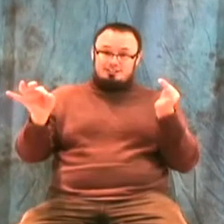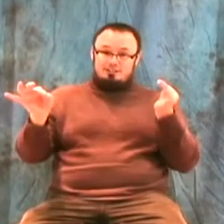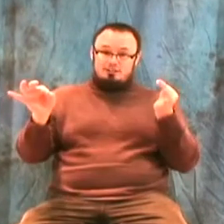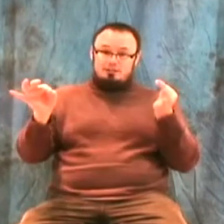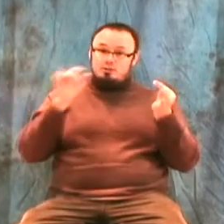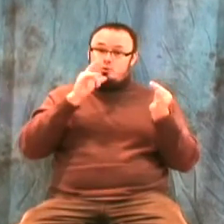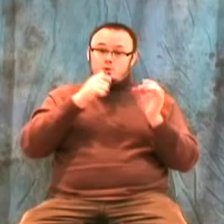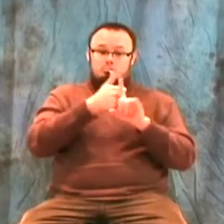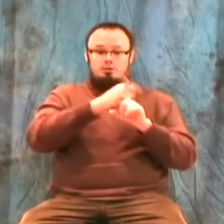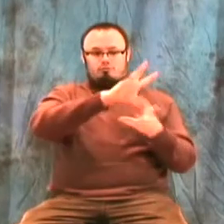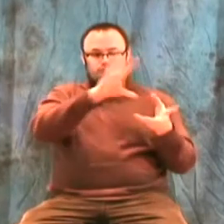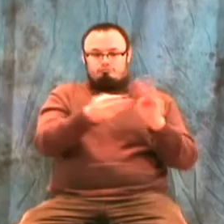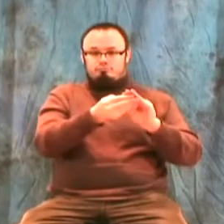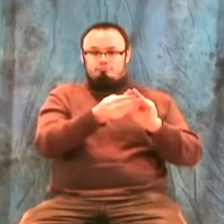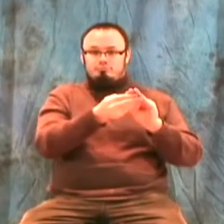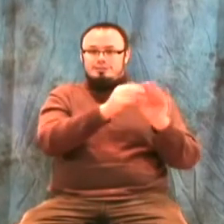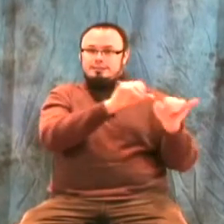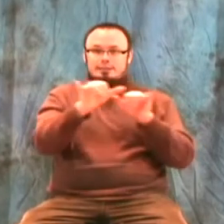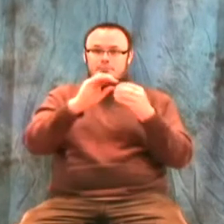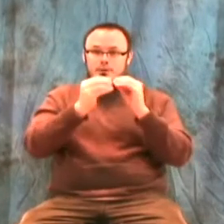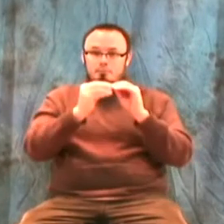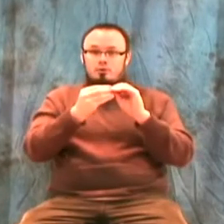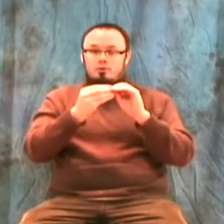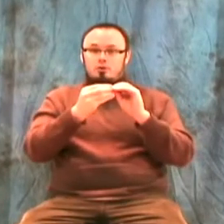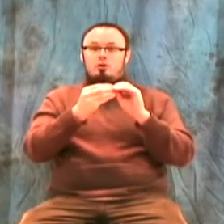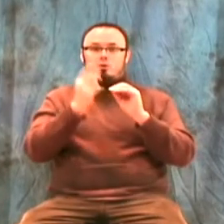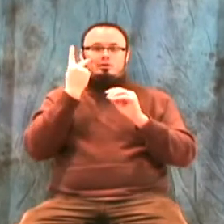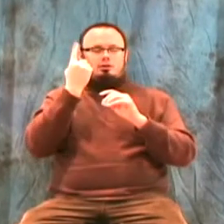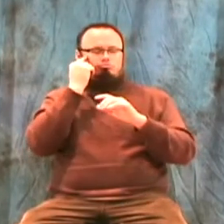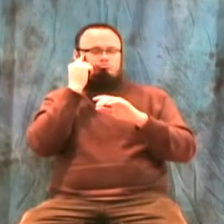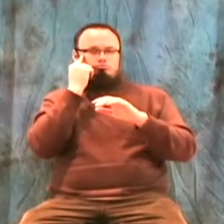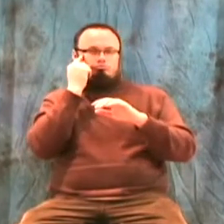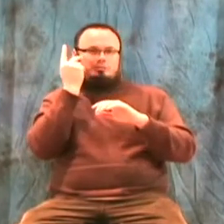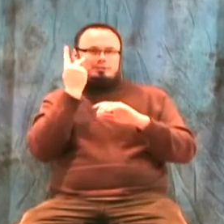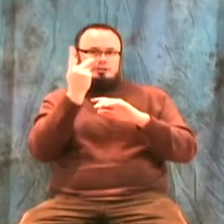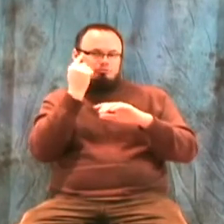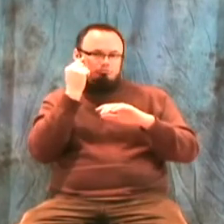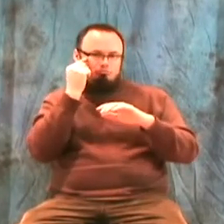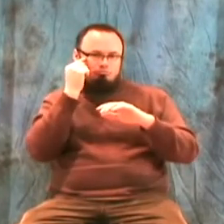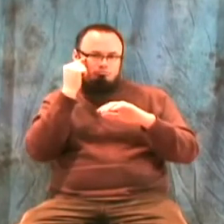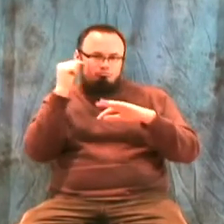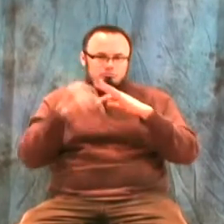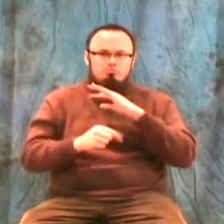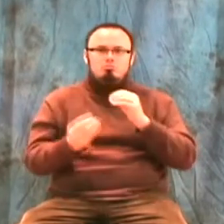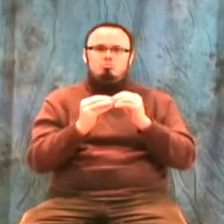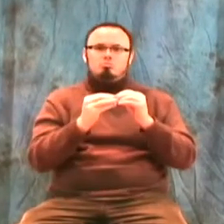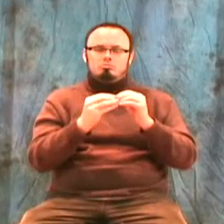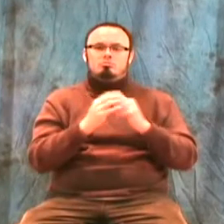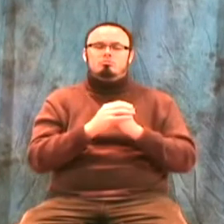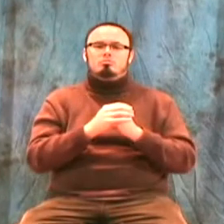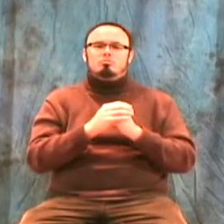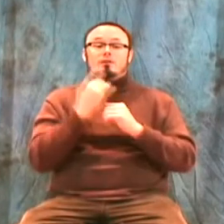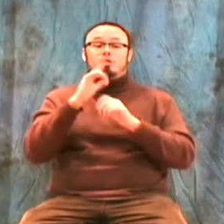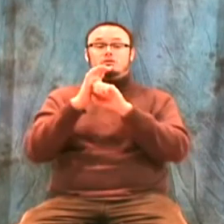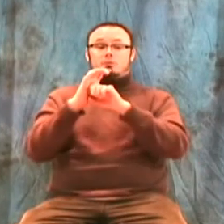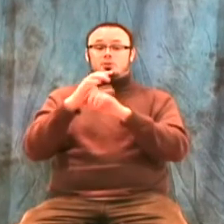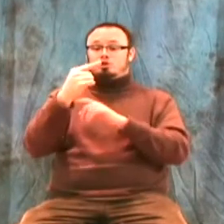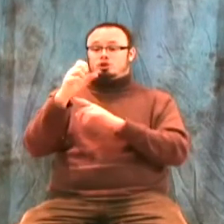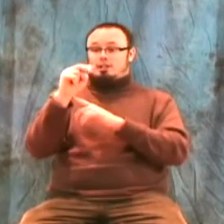revealing hidden insights into particular passages. For instance, in Genesis chapter 14,